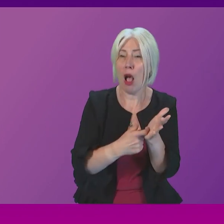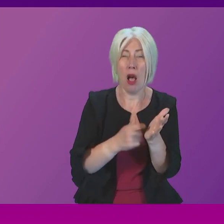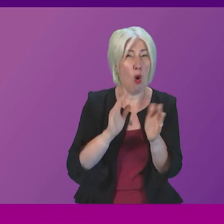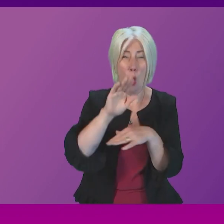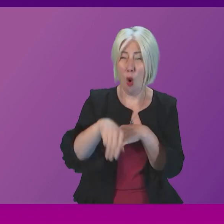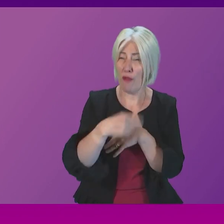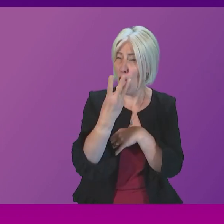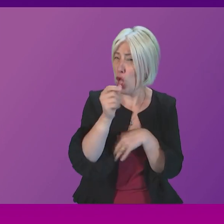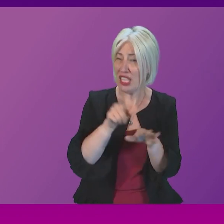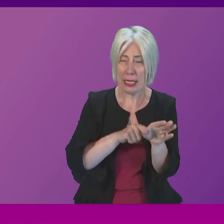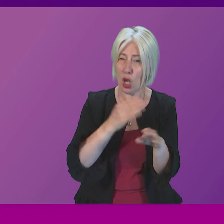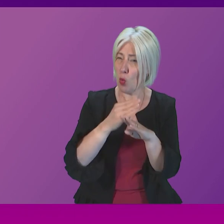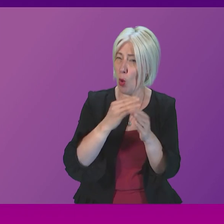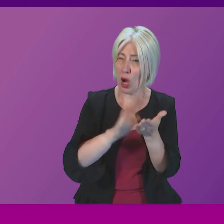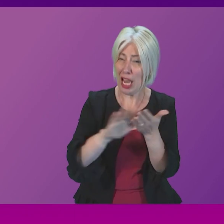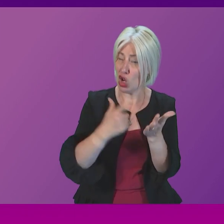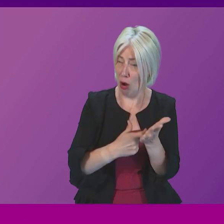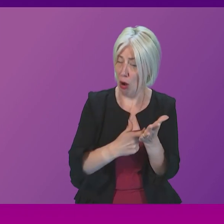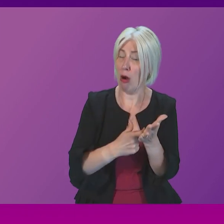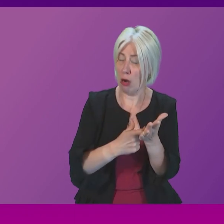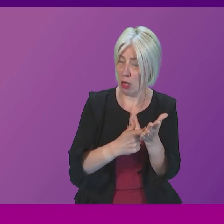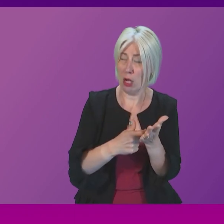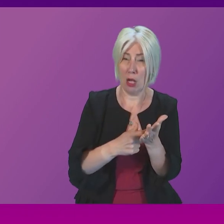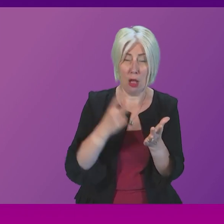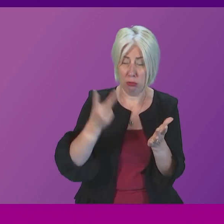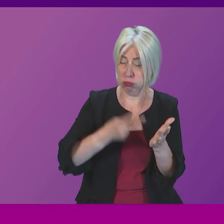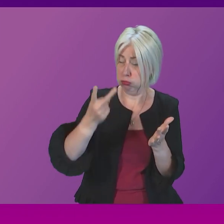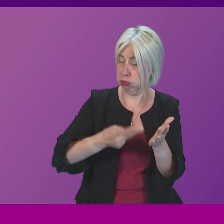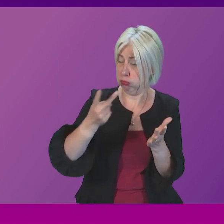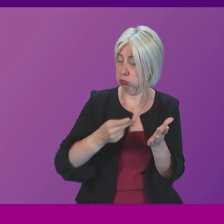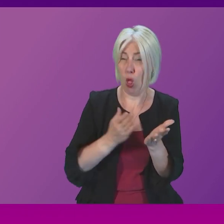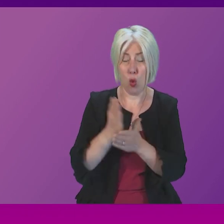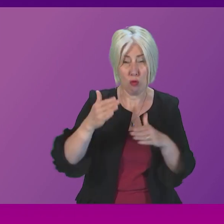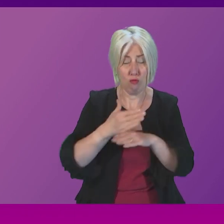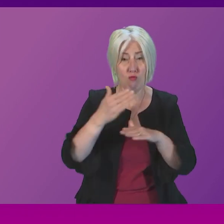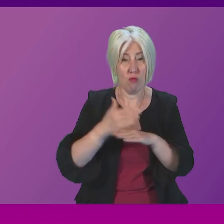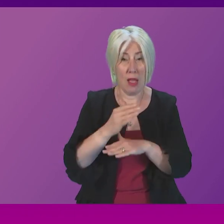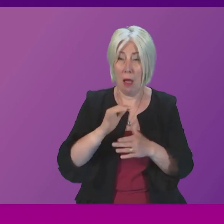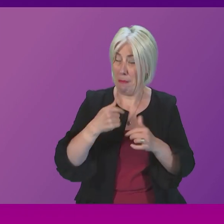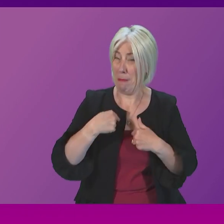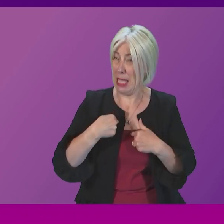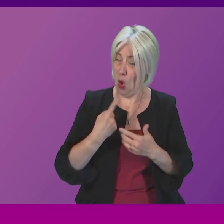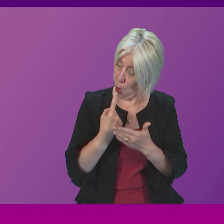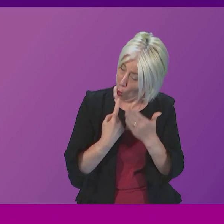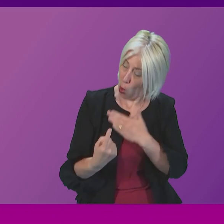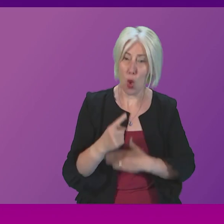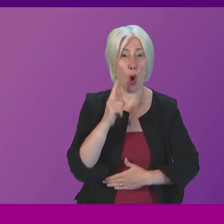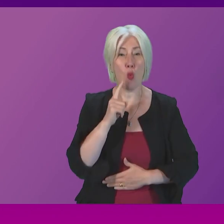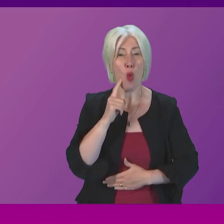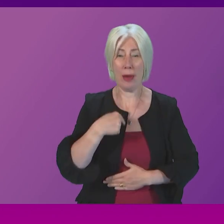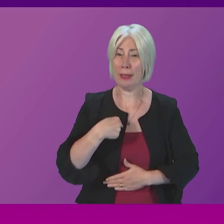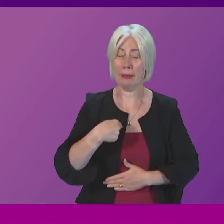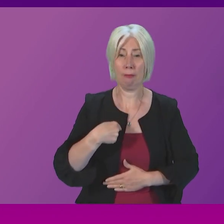over 30 years. And I've often, throughout my career, I've often been the only woman in the